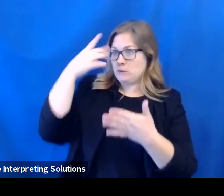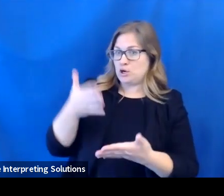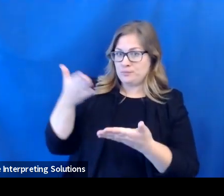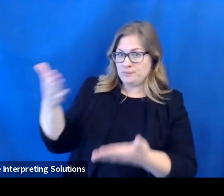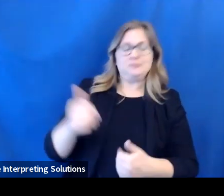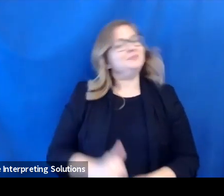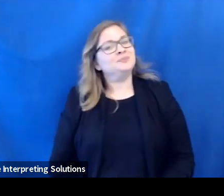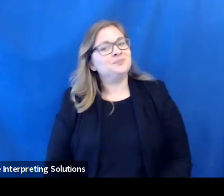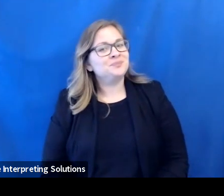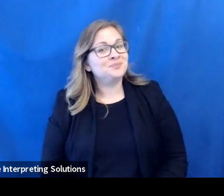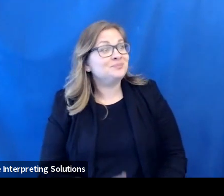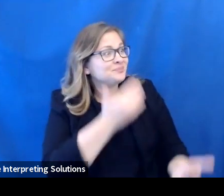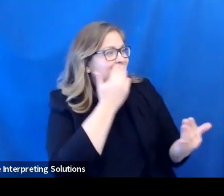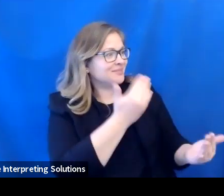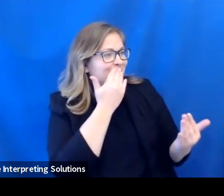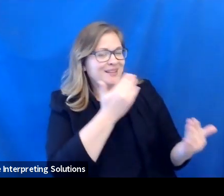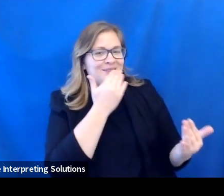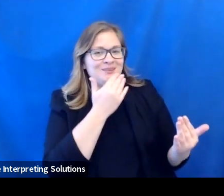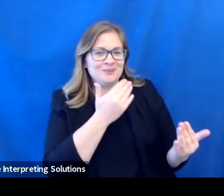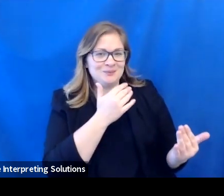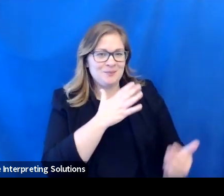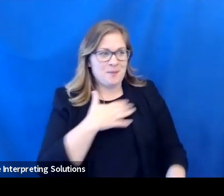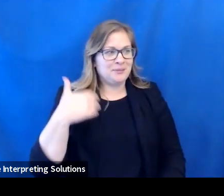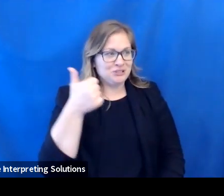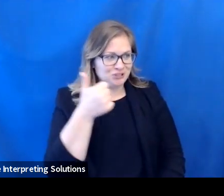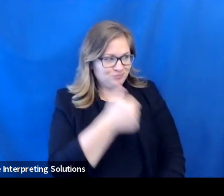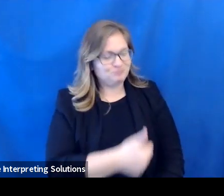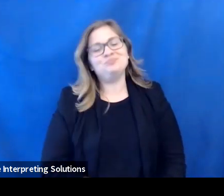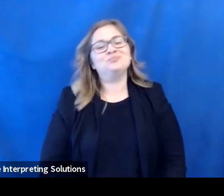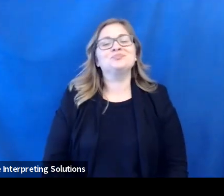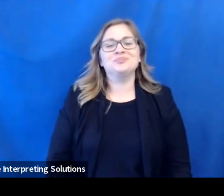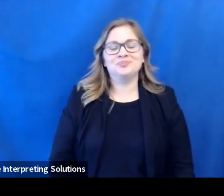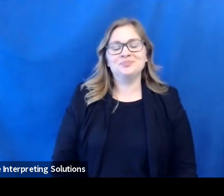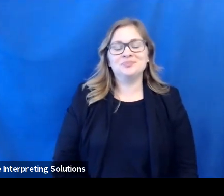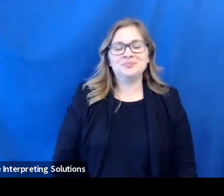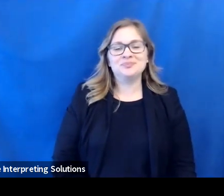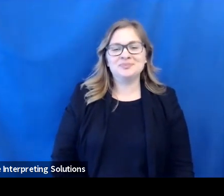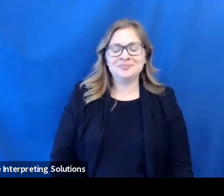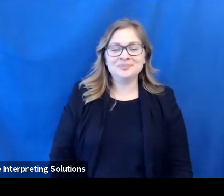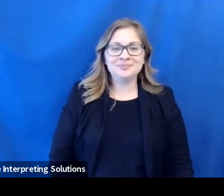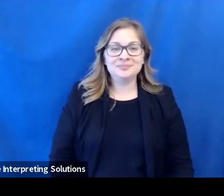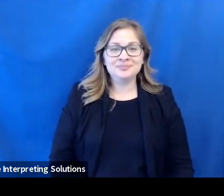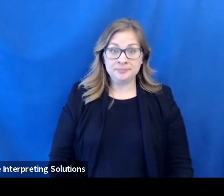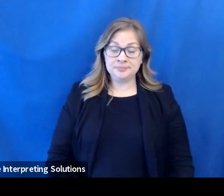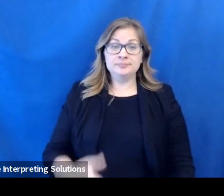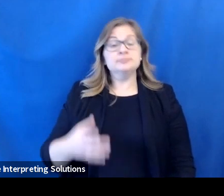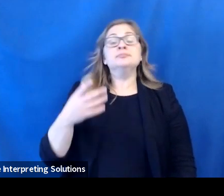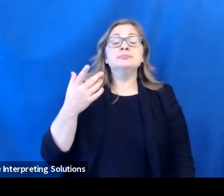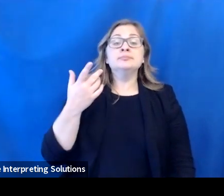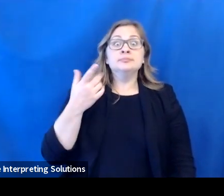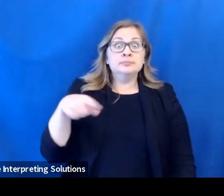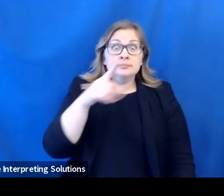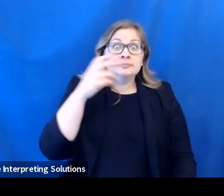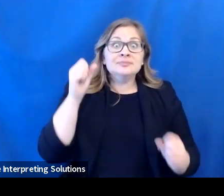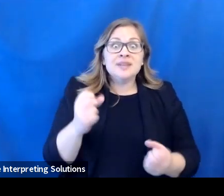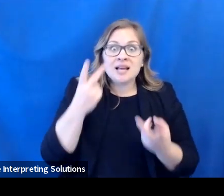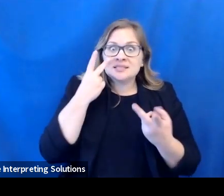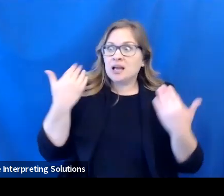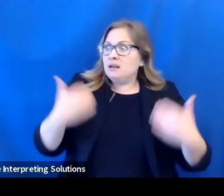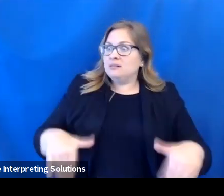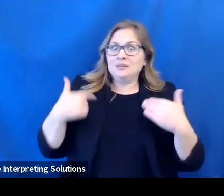as you can hear, we're continuing to move forward and lean into this. We're adjusting fire on this